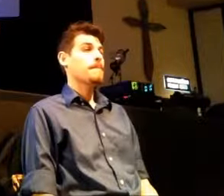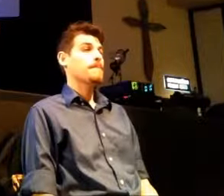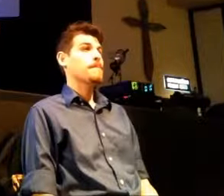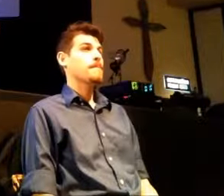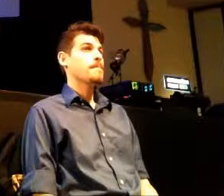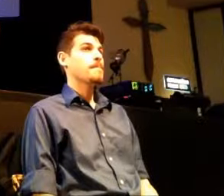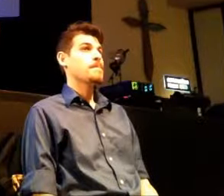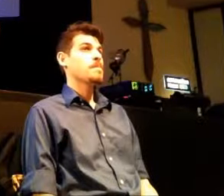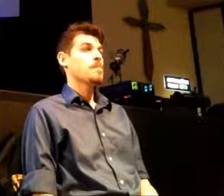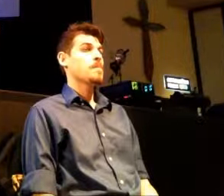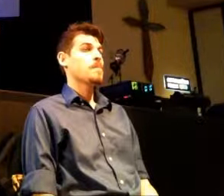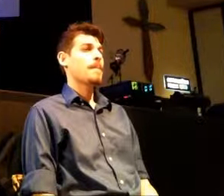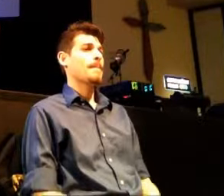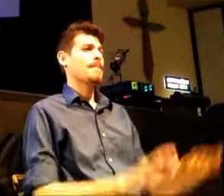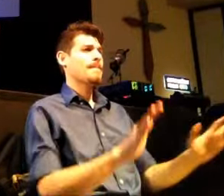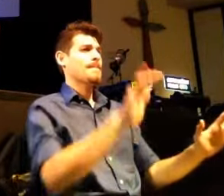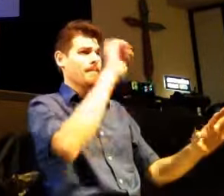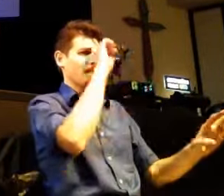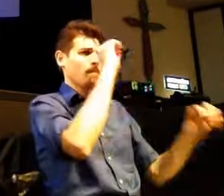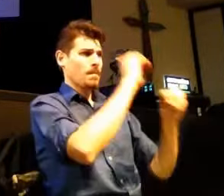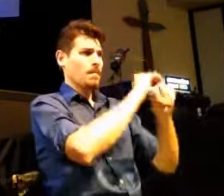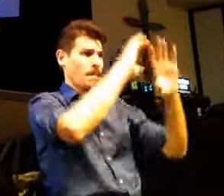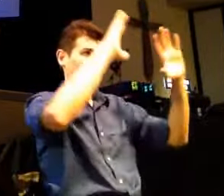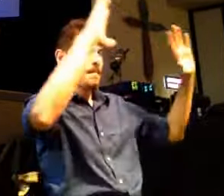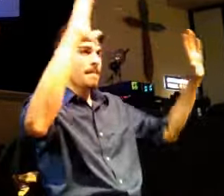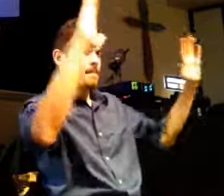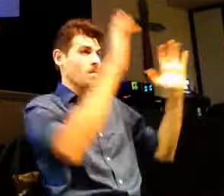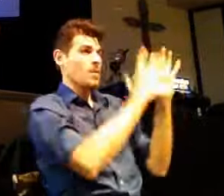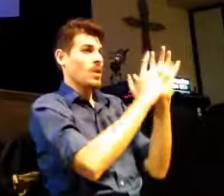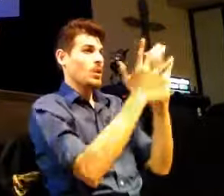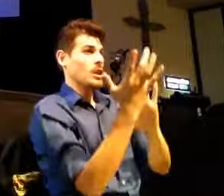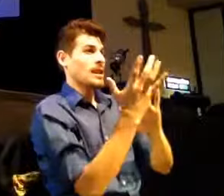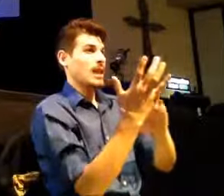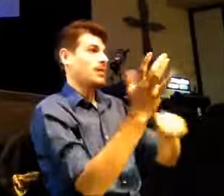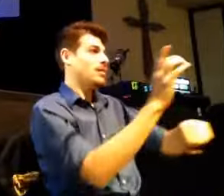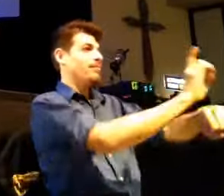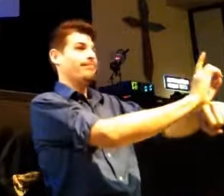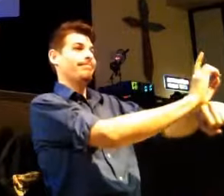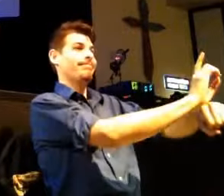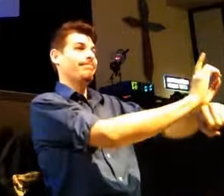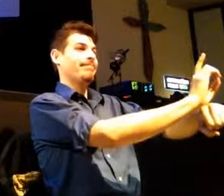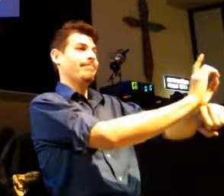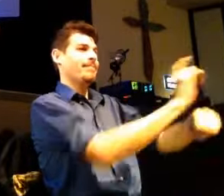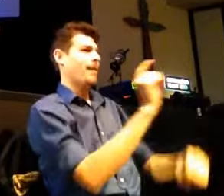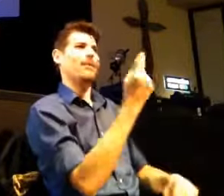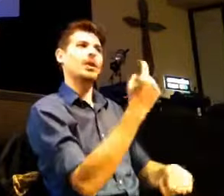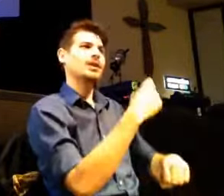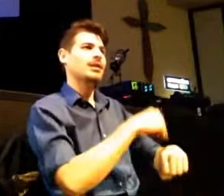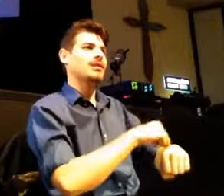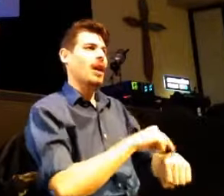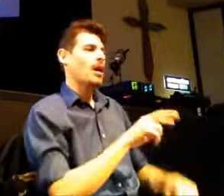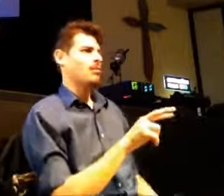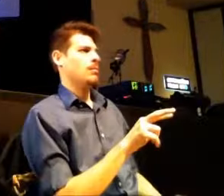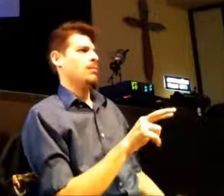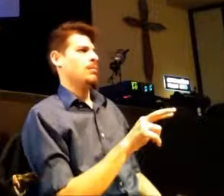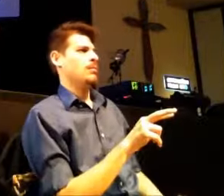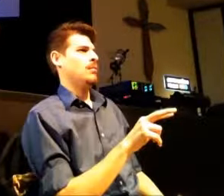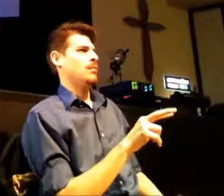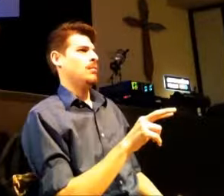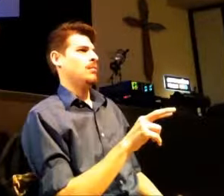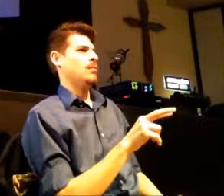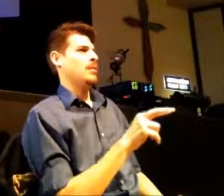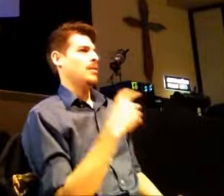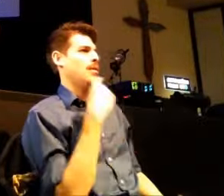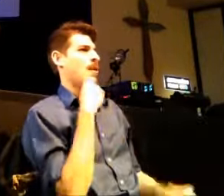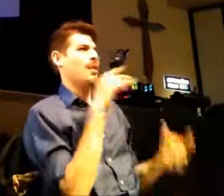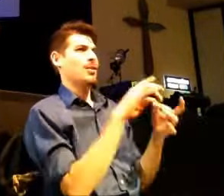him walking on the lake, and you got to picture this the very first time this ever happens, walking on the lake, they were terrified. It's a